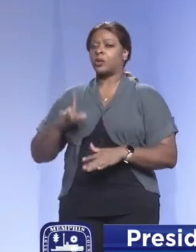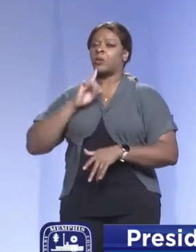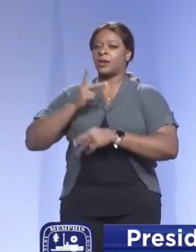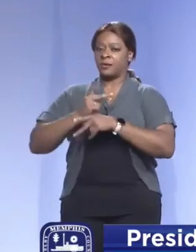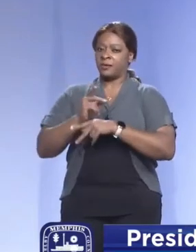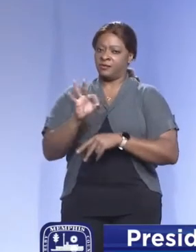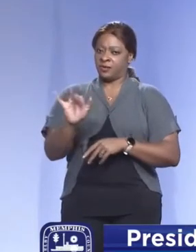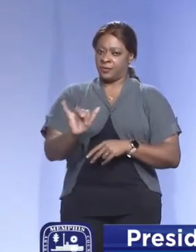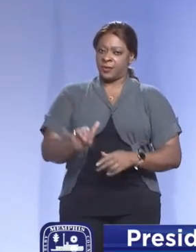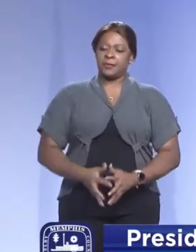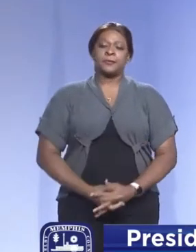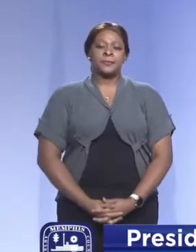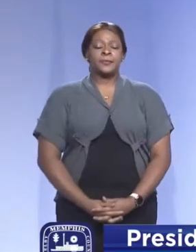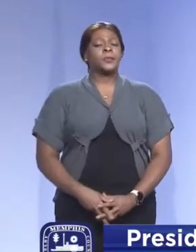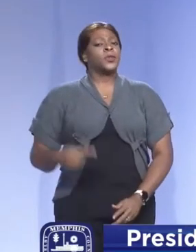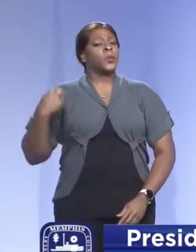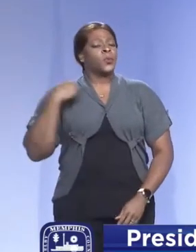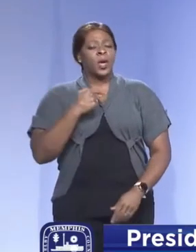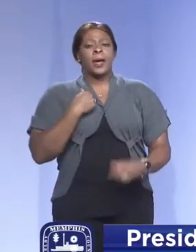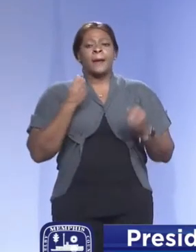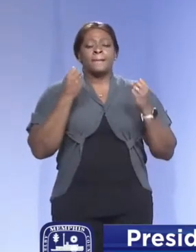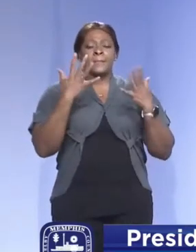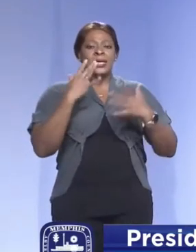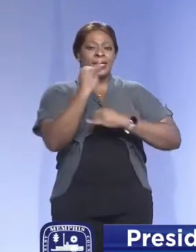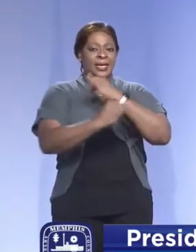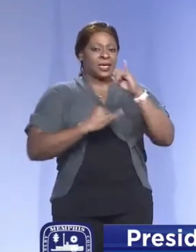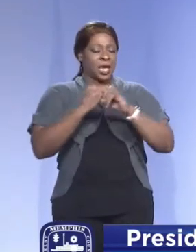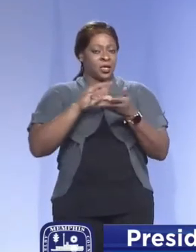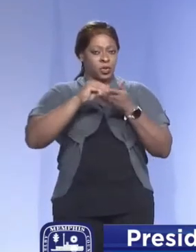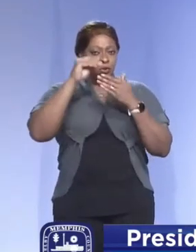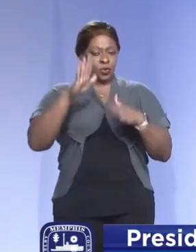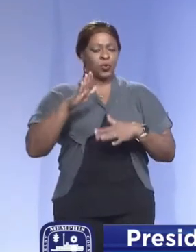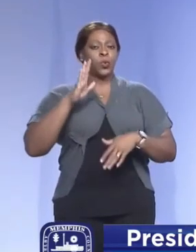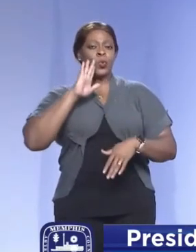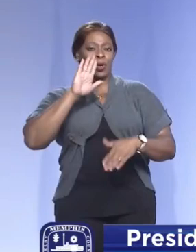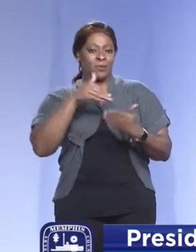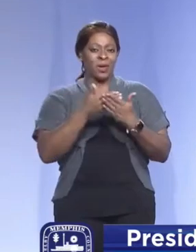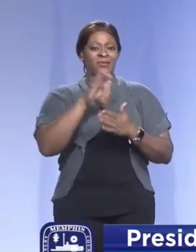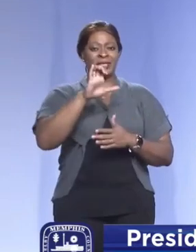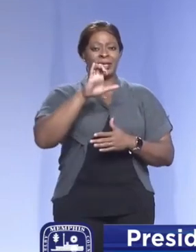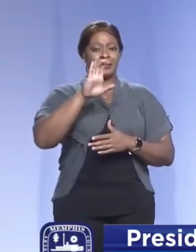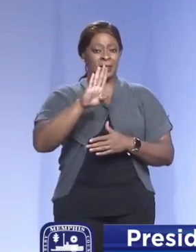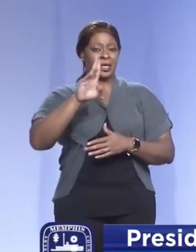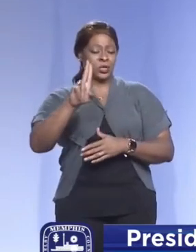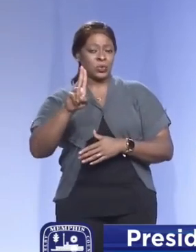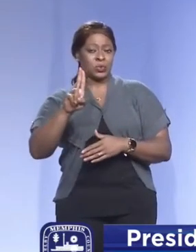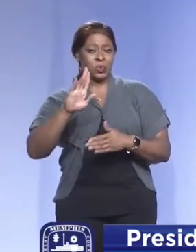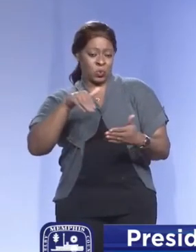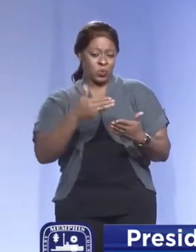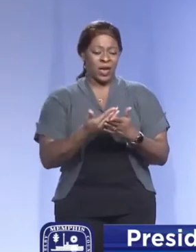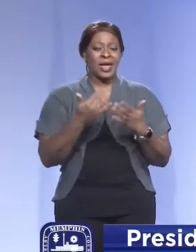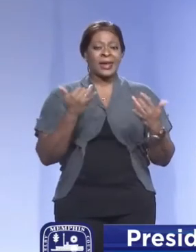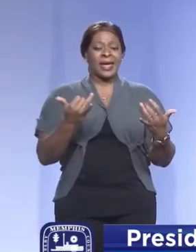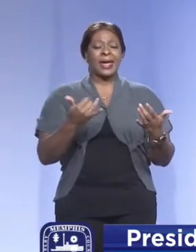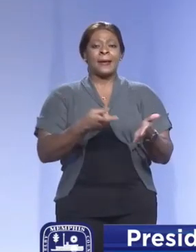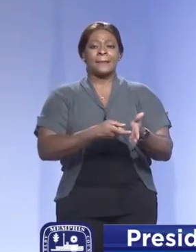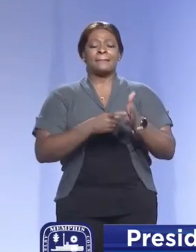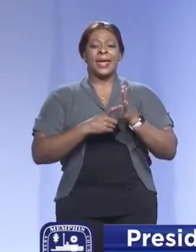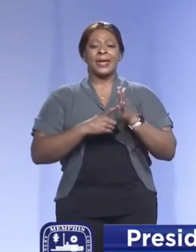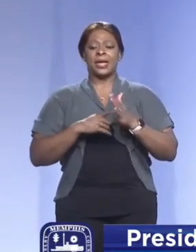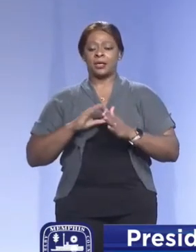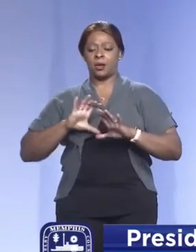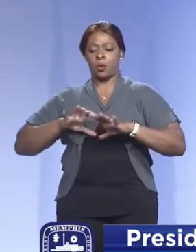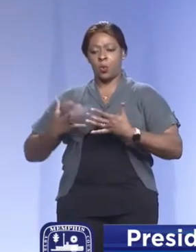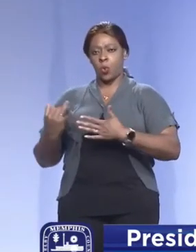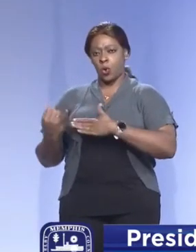for. We also have a number of international students at CBU who have arrived and are currently in mandated